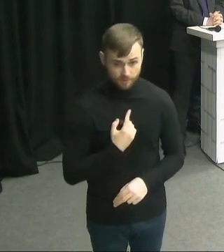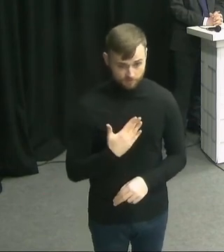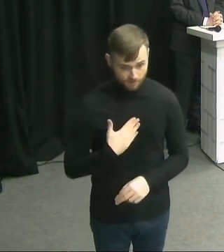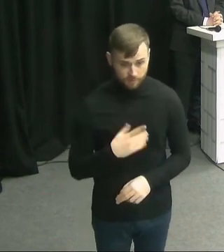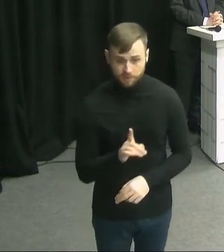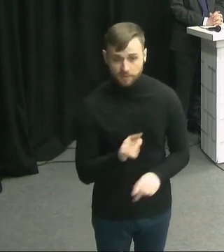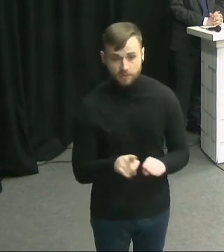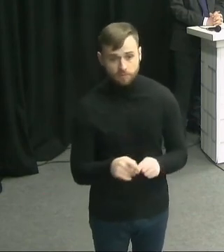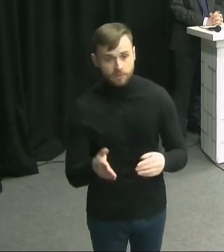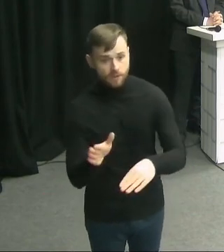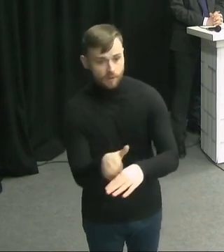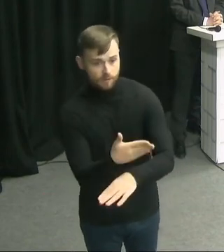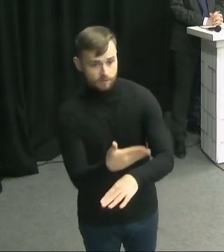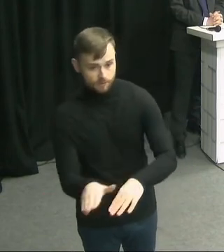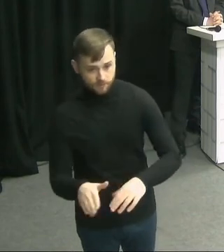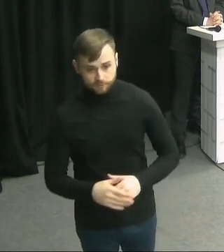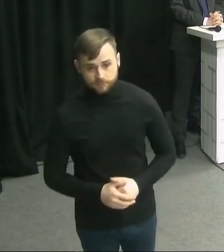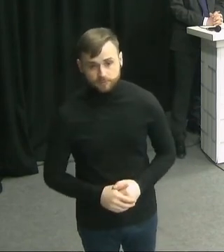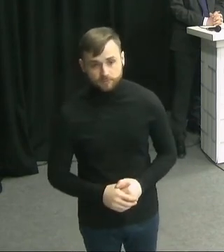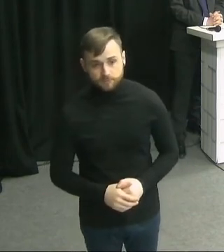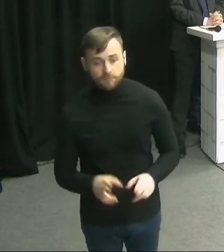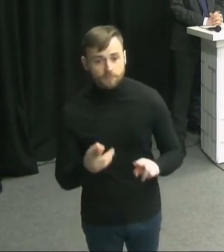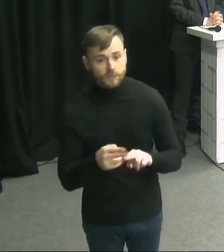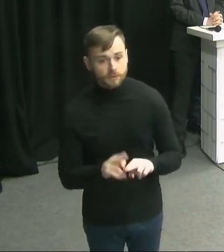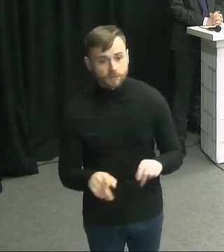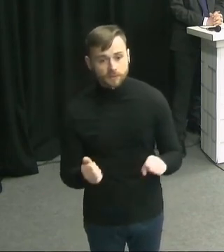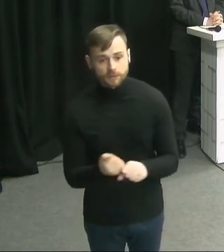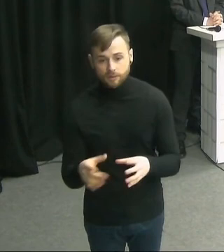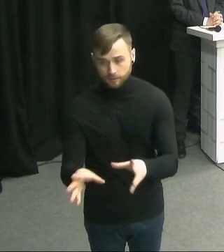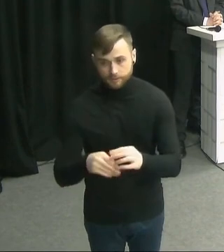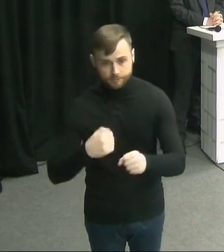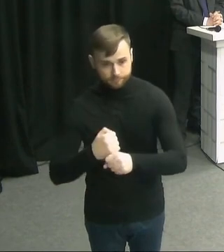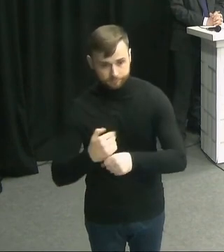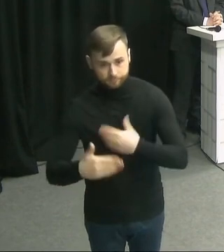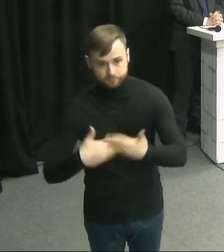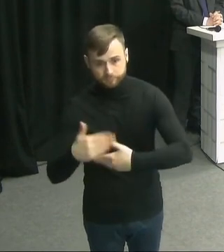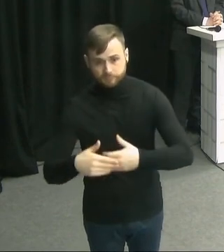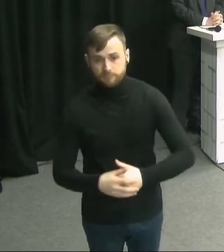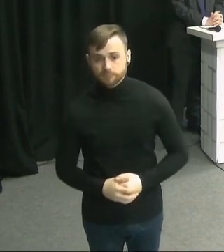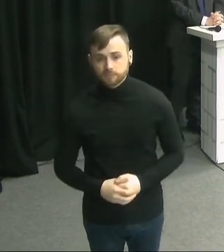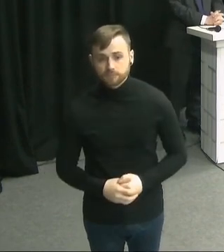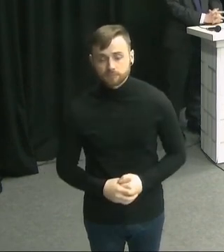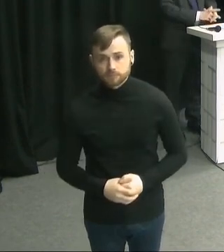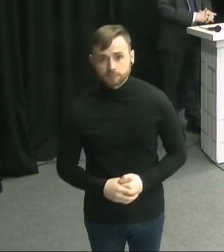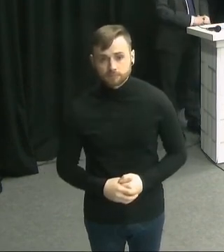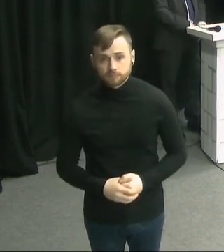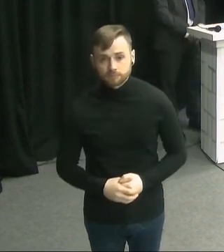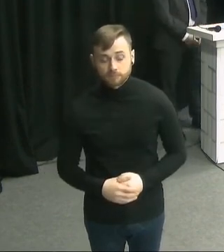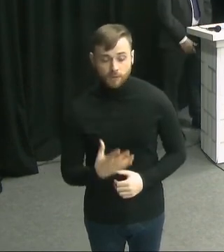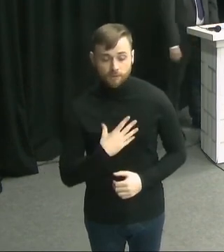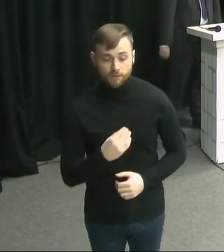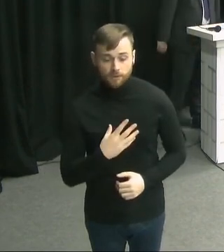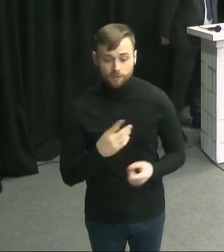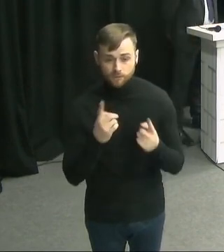information and students' articles for themselves. Well, that's a different topic. We really need to go deeper and understand what's the problem.